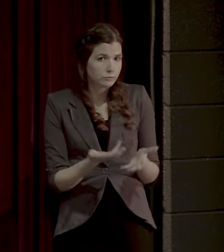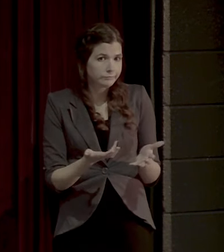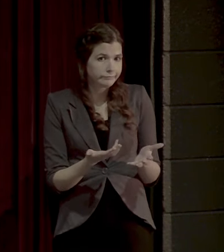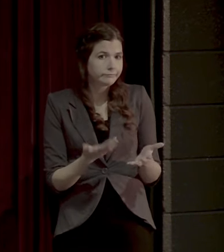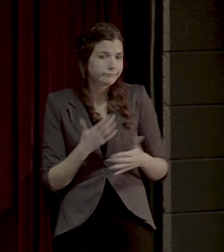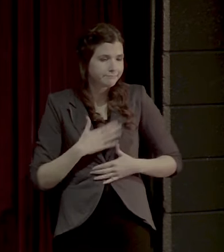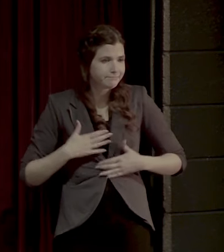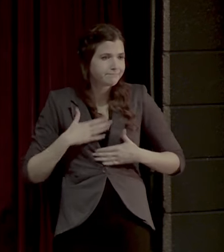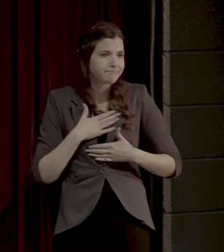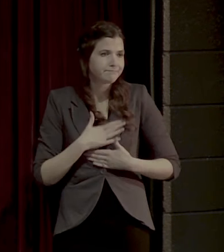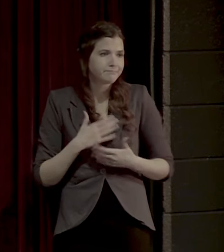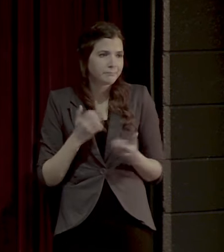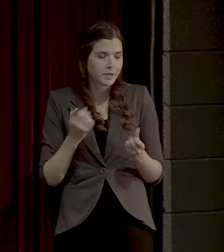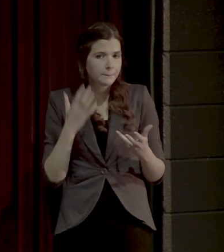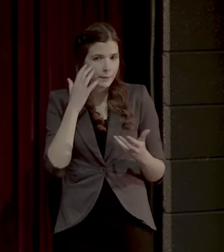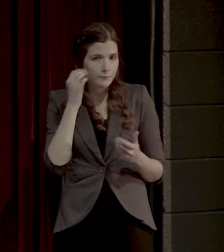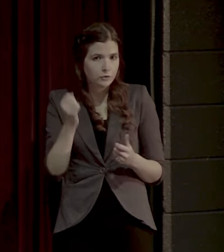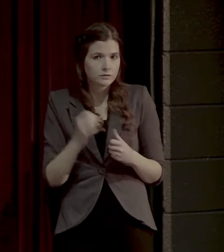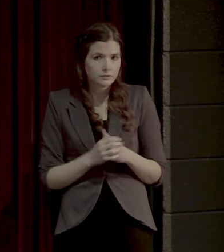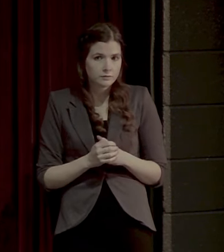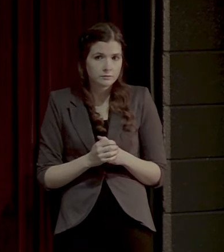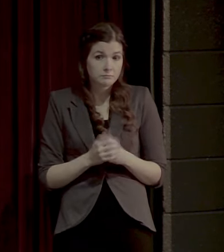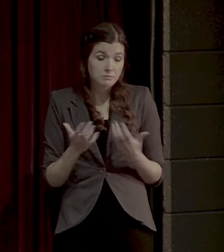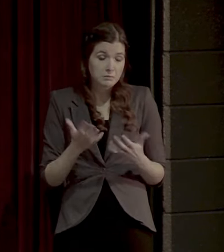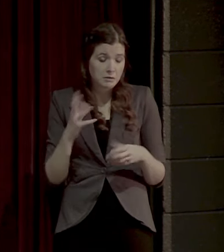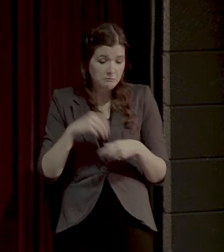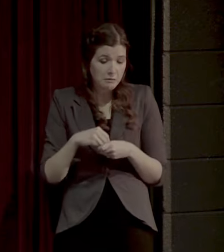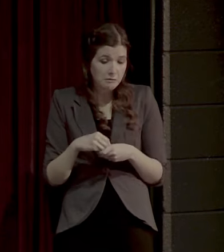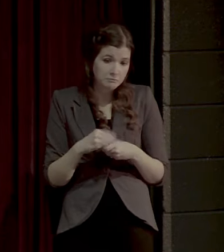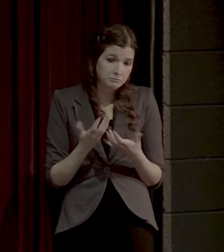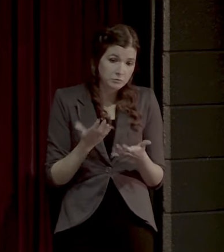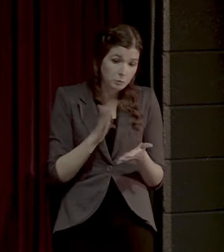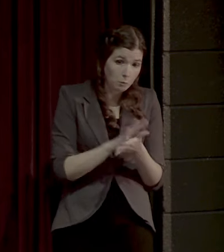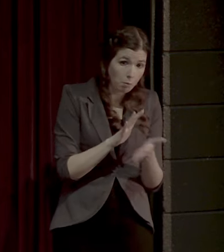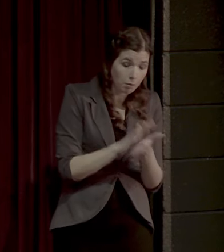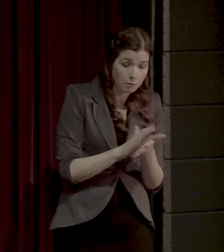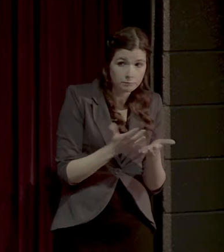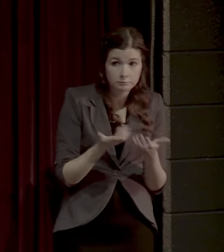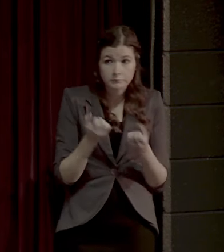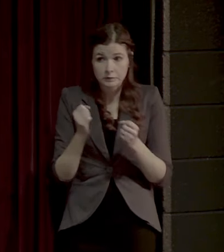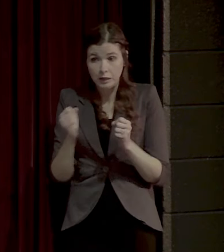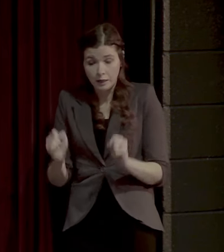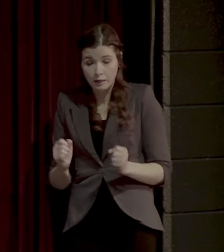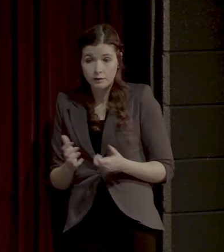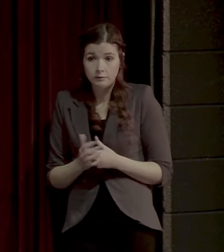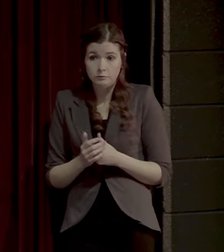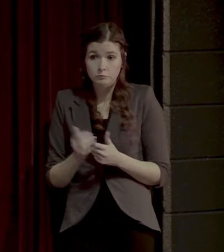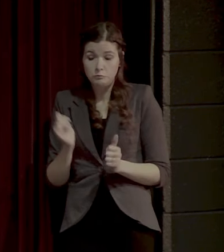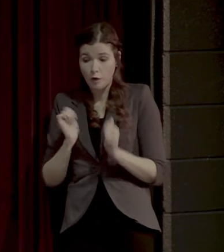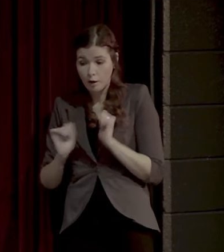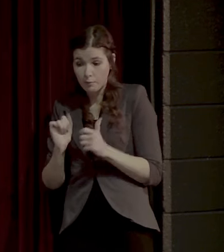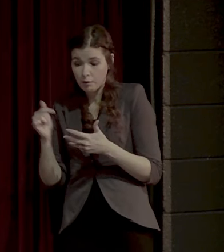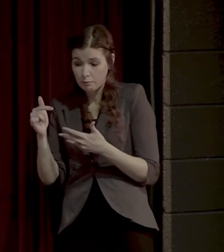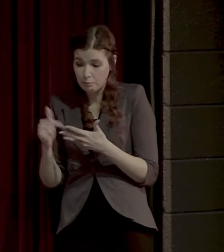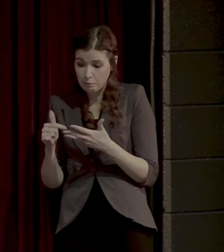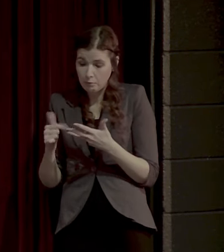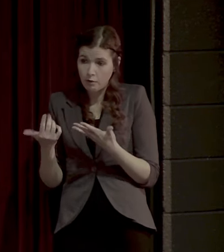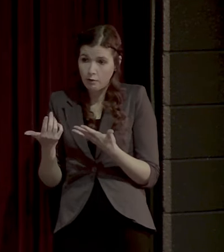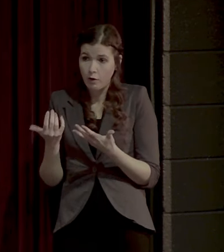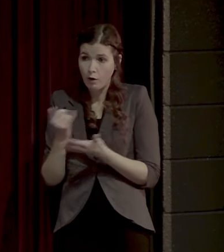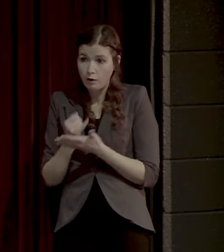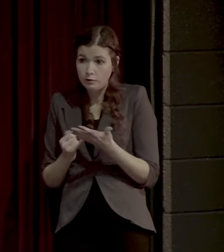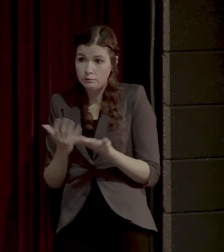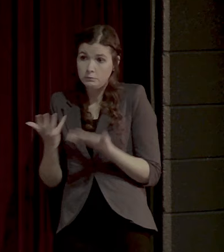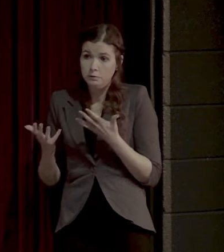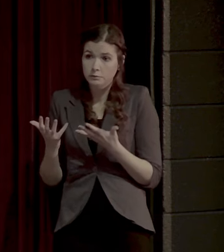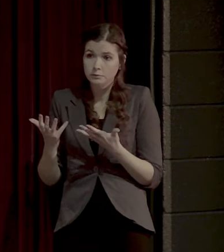fond memories. Those memories may involve academics, athletics, drama, the arts, and